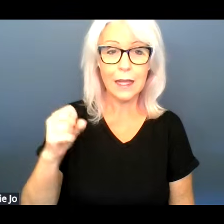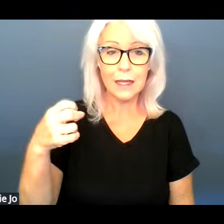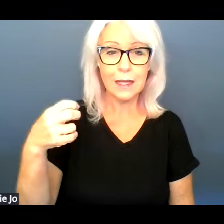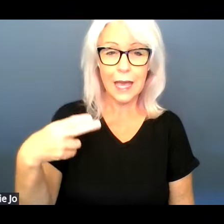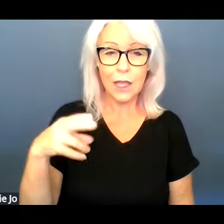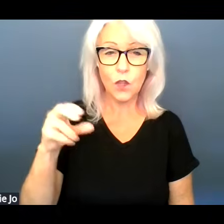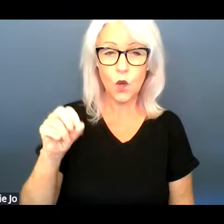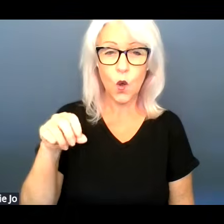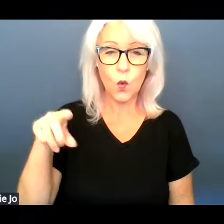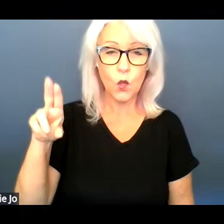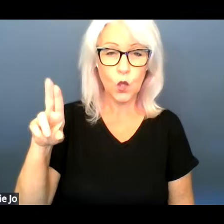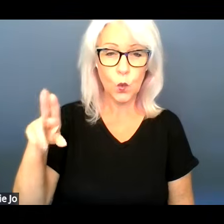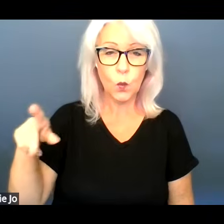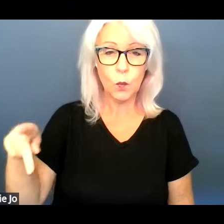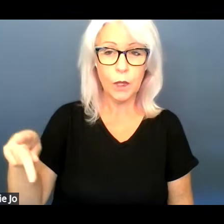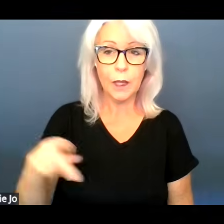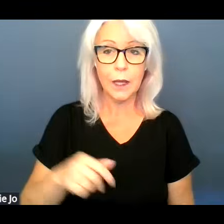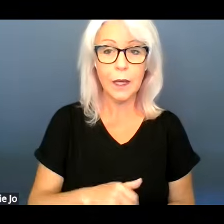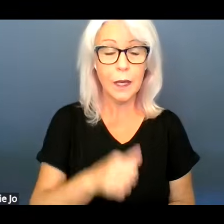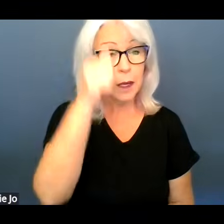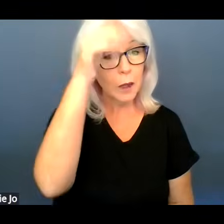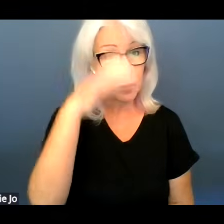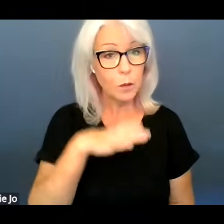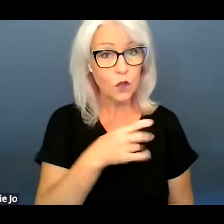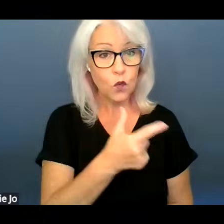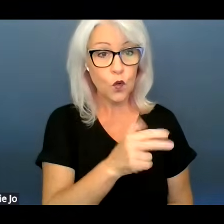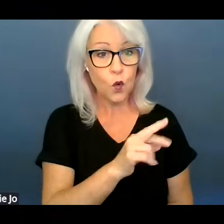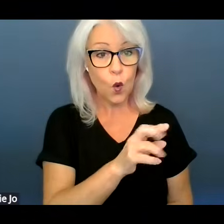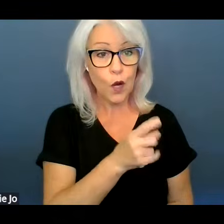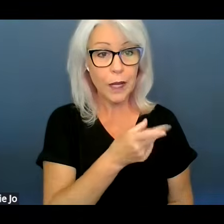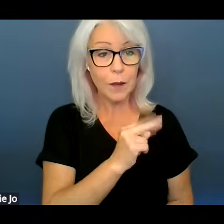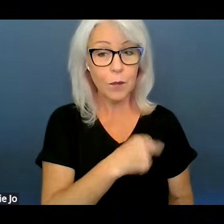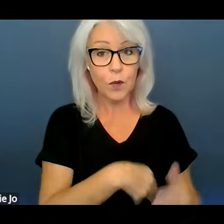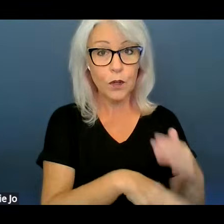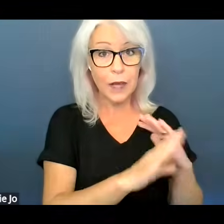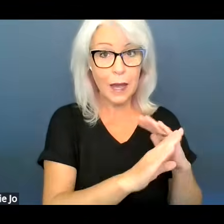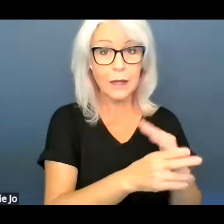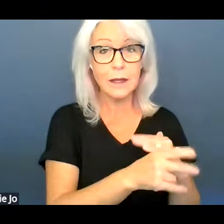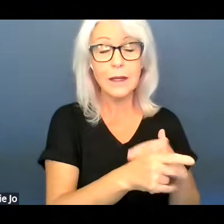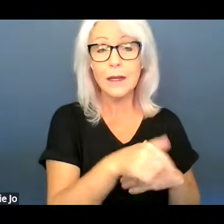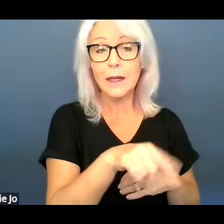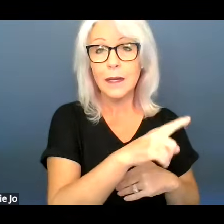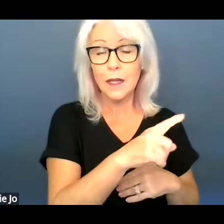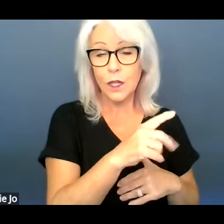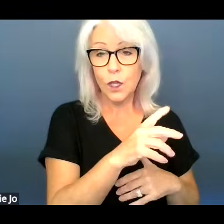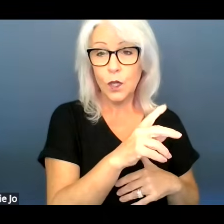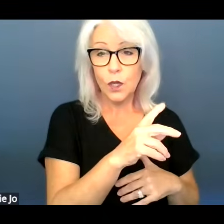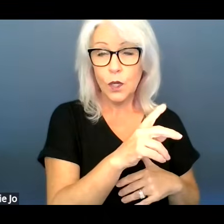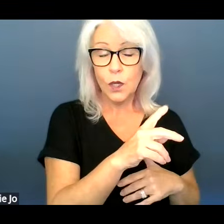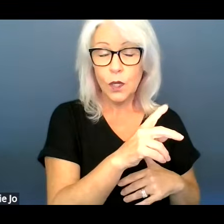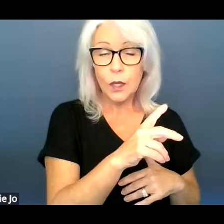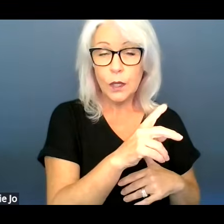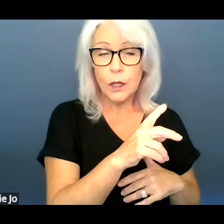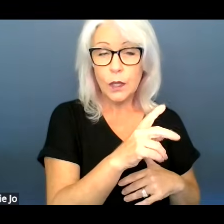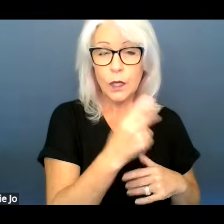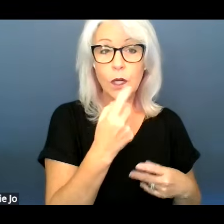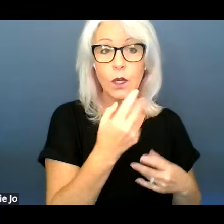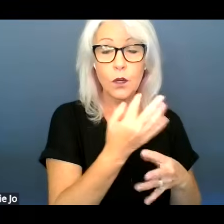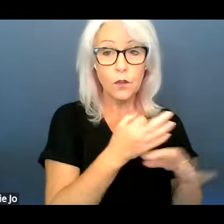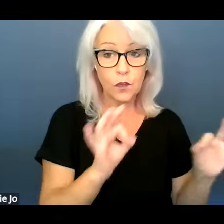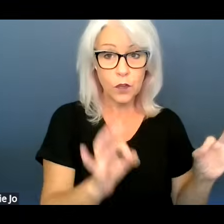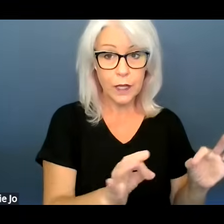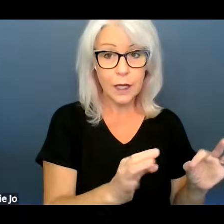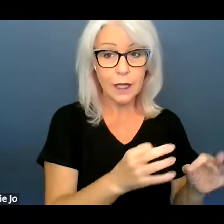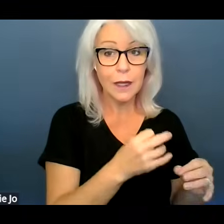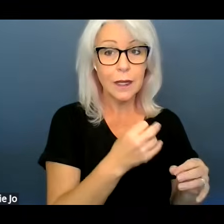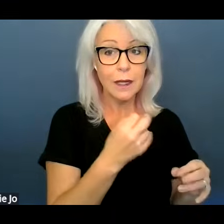SonyAShoup. So Mr. Gordon from Protect Michigan Free Speech repeatedly stated that there's a thumb on the scale in this fight, and I would